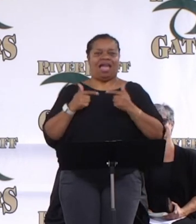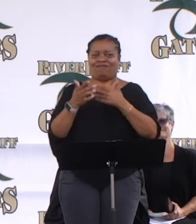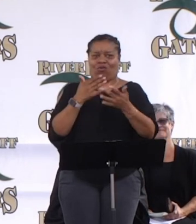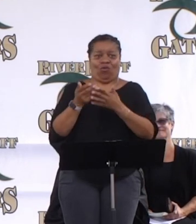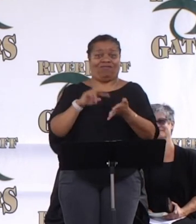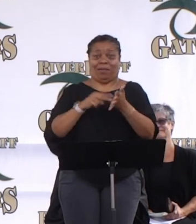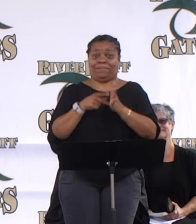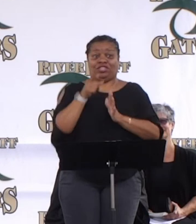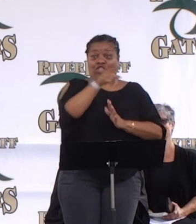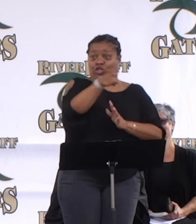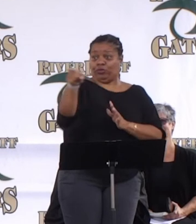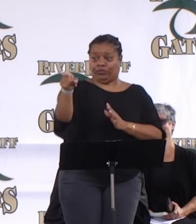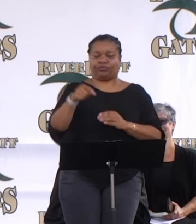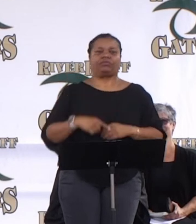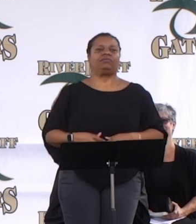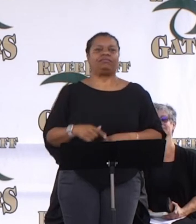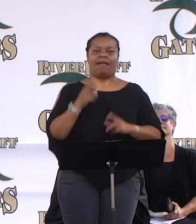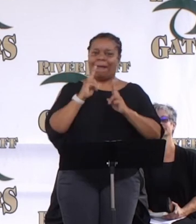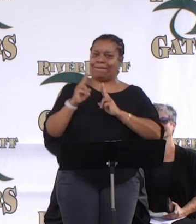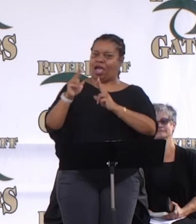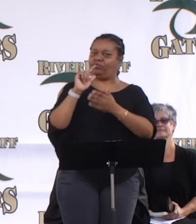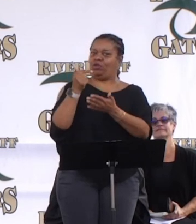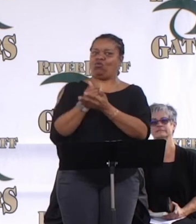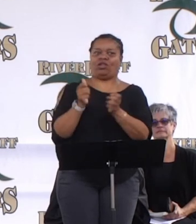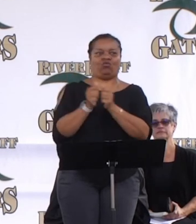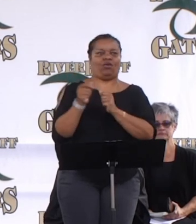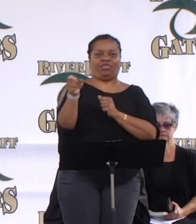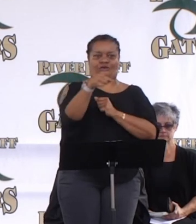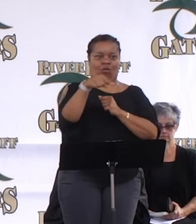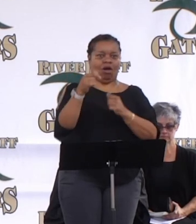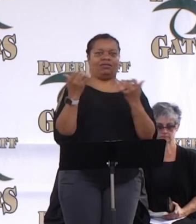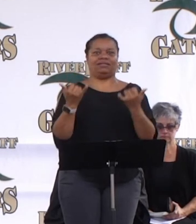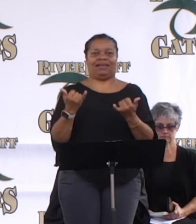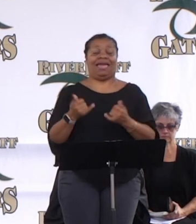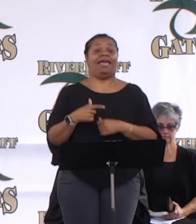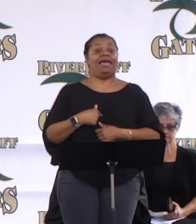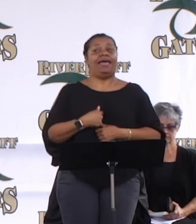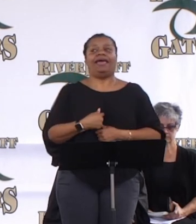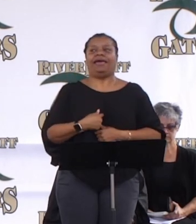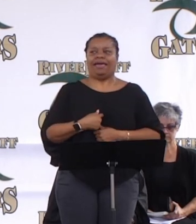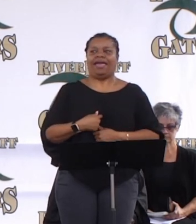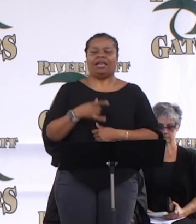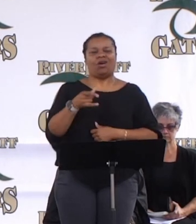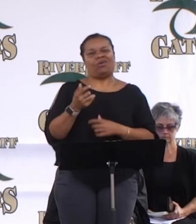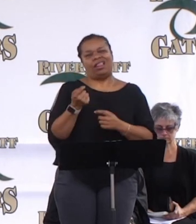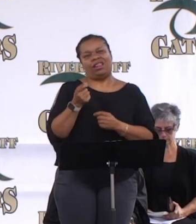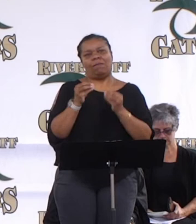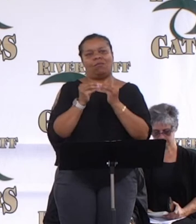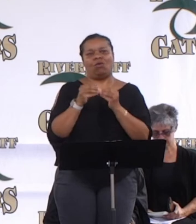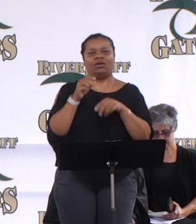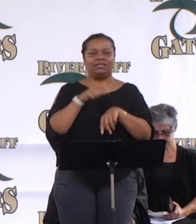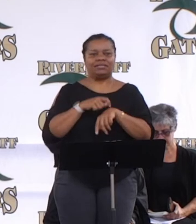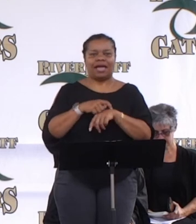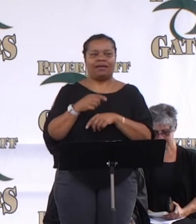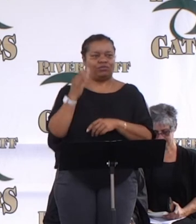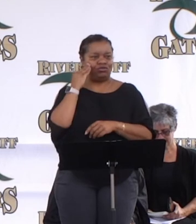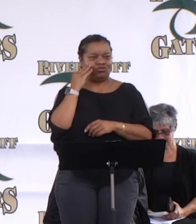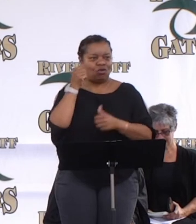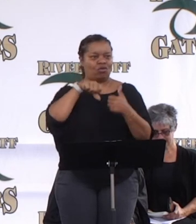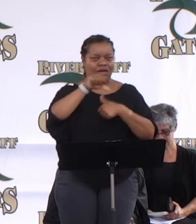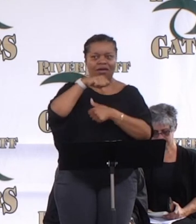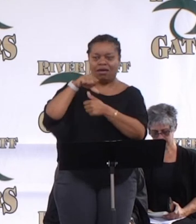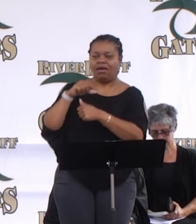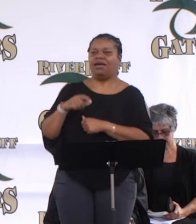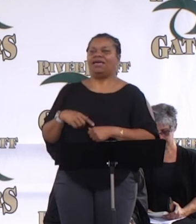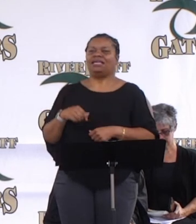means to you. I'm honored to be graduating with you all here today, and I wish I could spend a little more time getting to know each and every one of you. Since it does